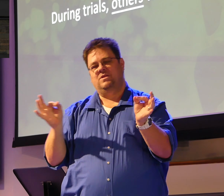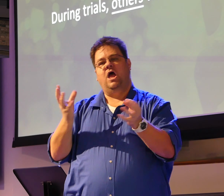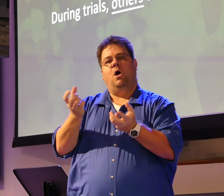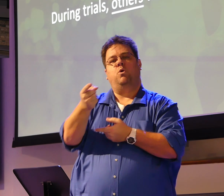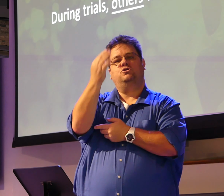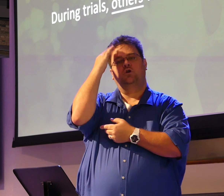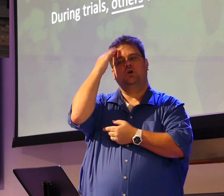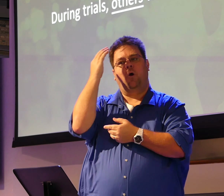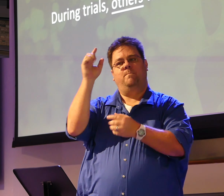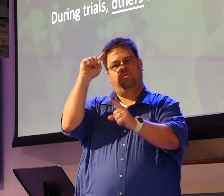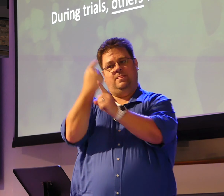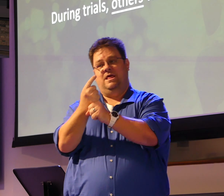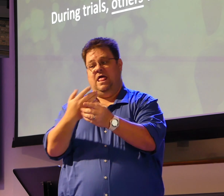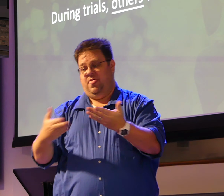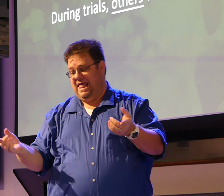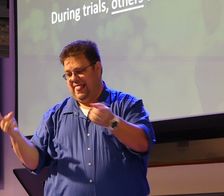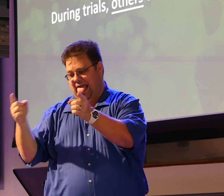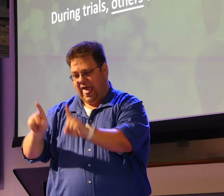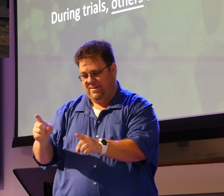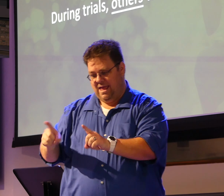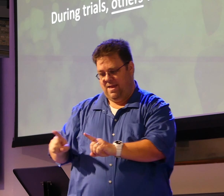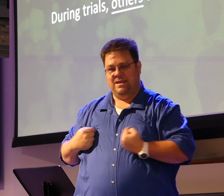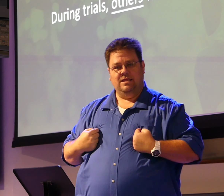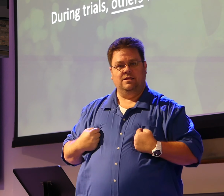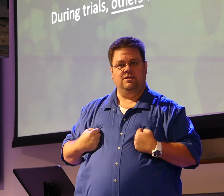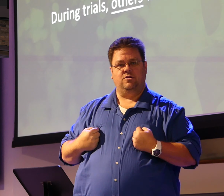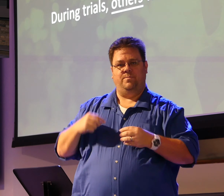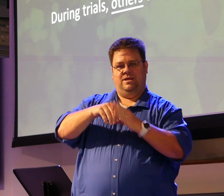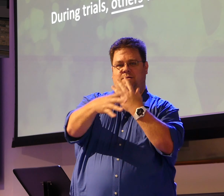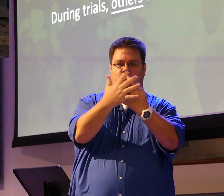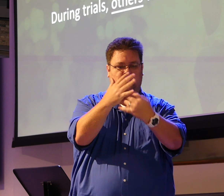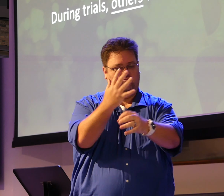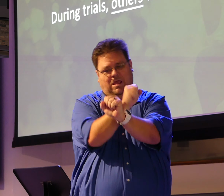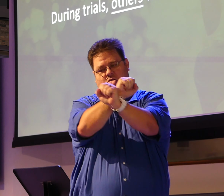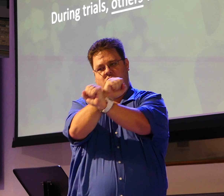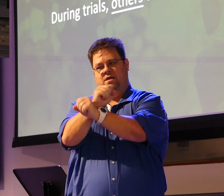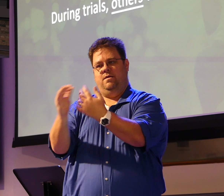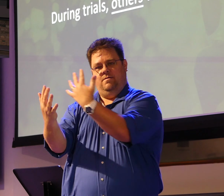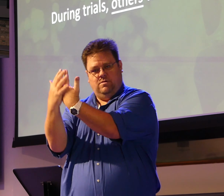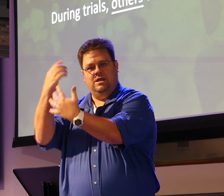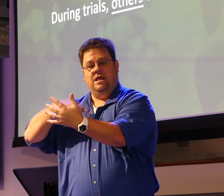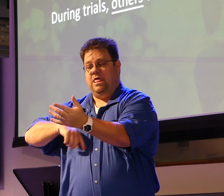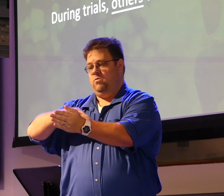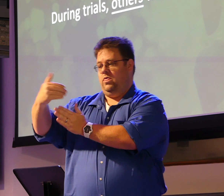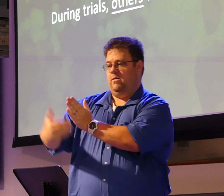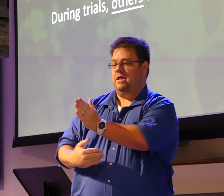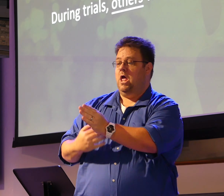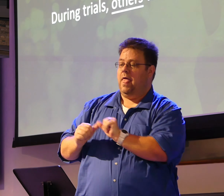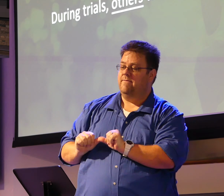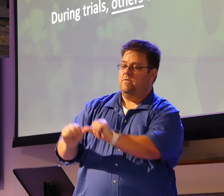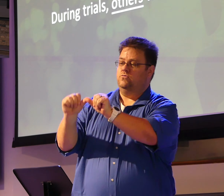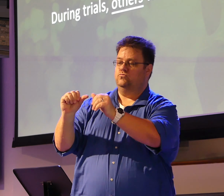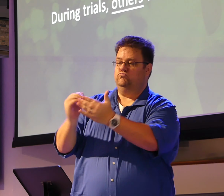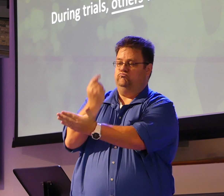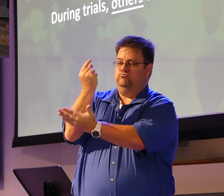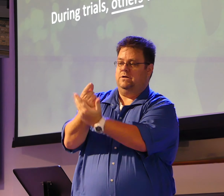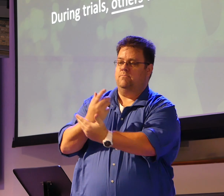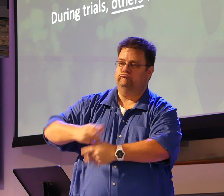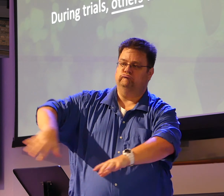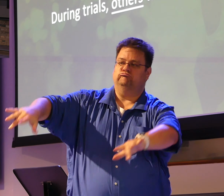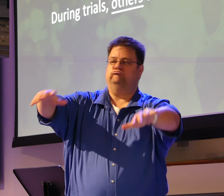he says he says i want you to know brothers that the things which happened to me talking about being in prison being arrested he said they have resulted in